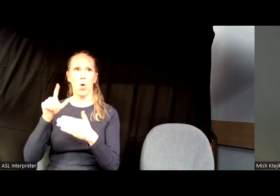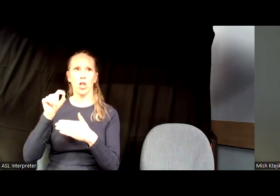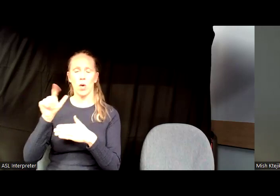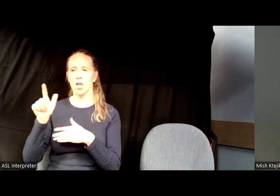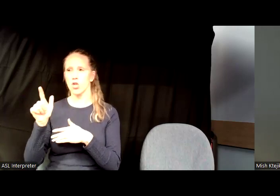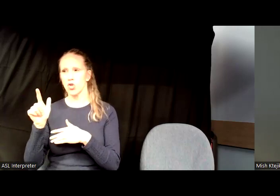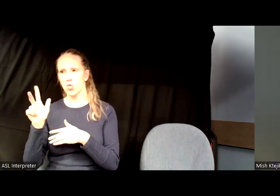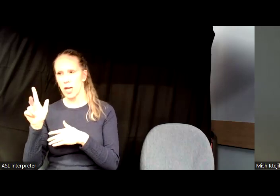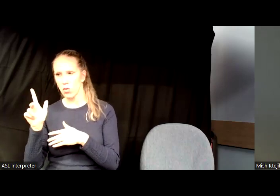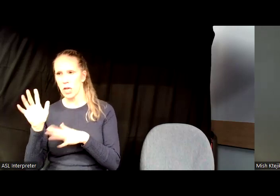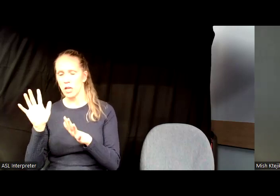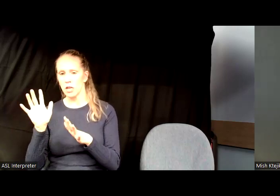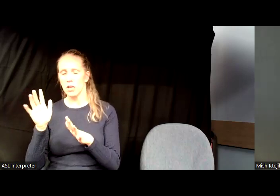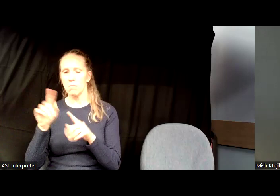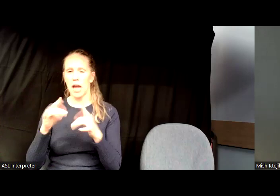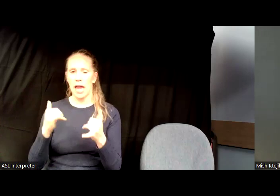a